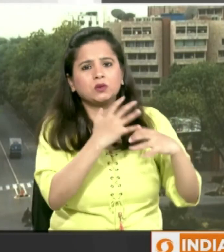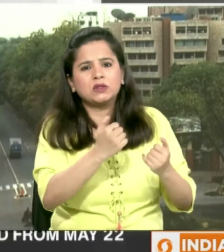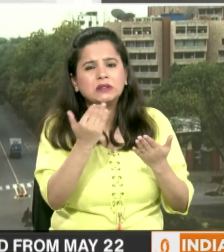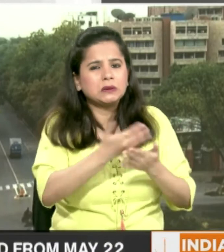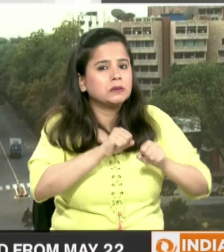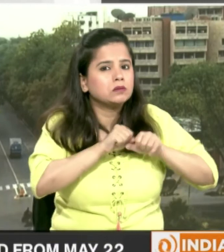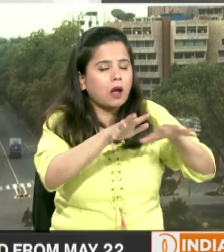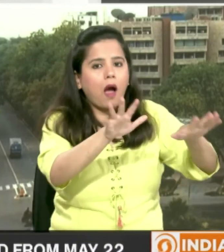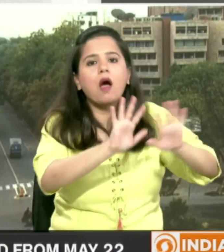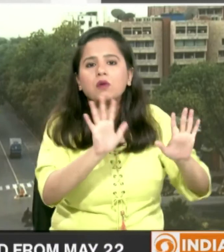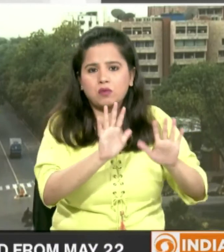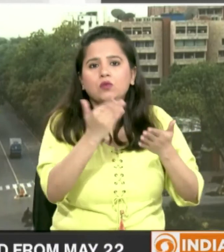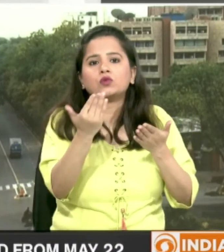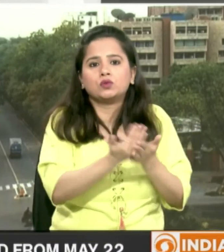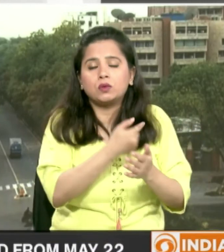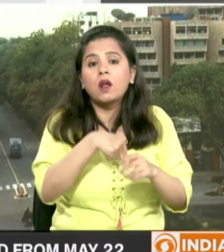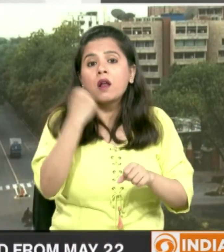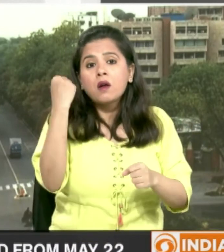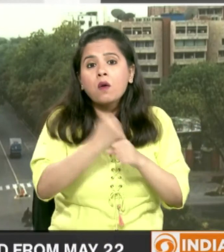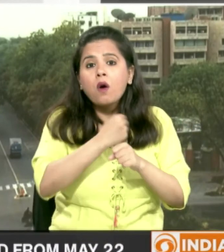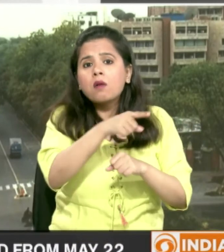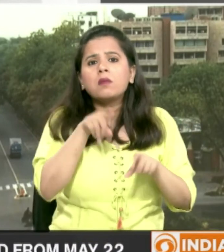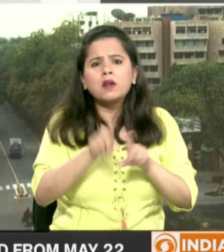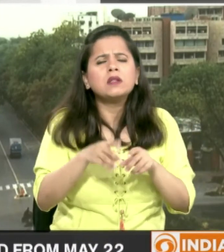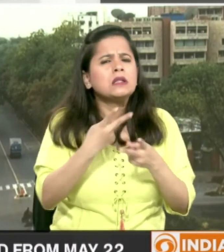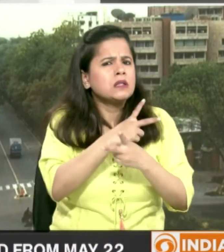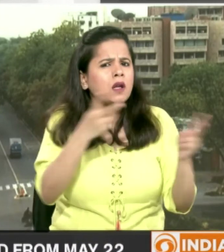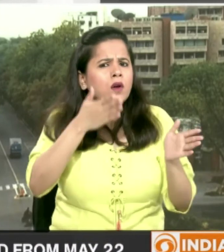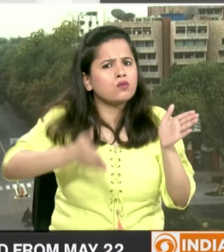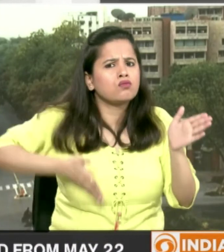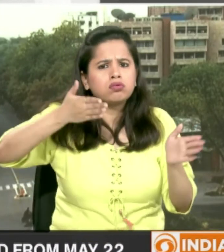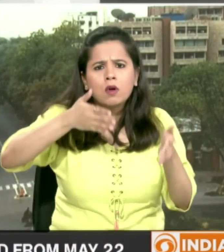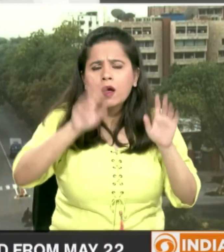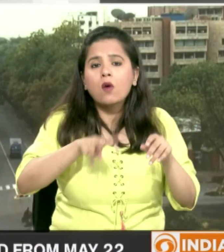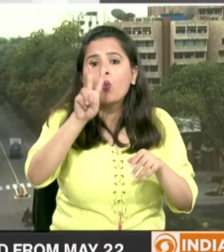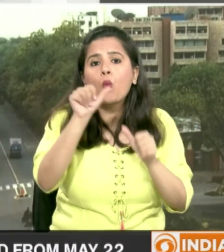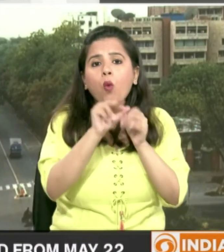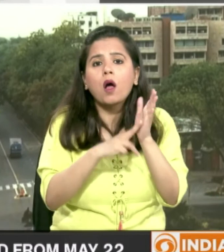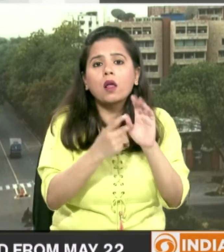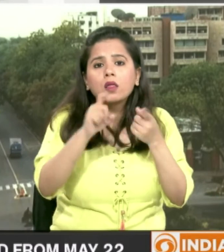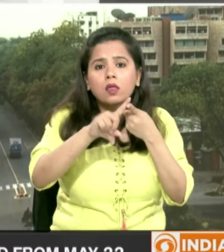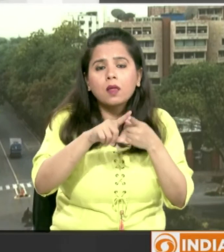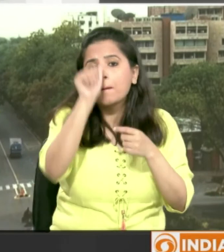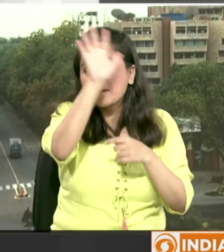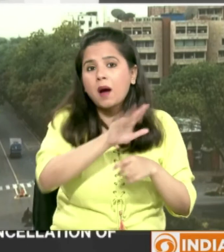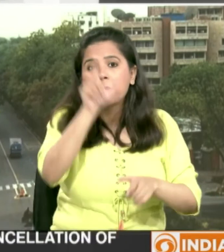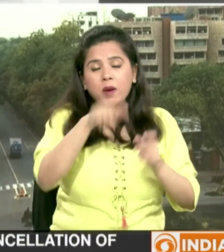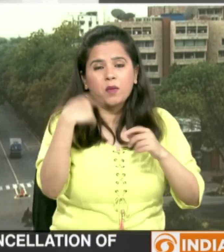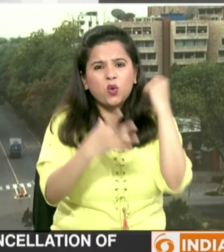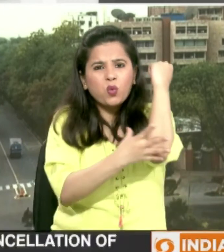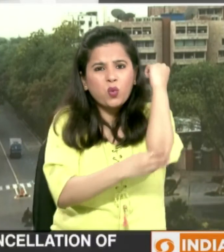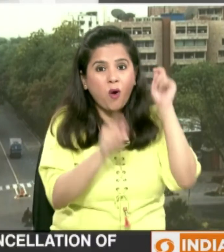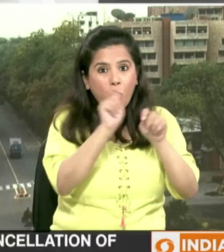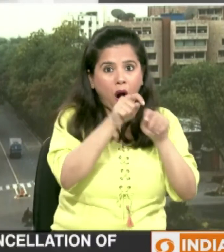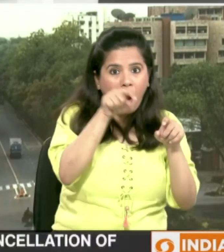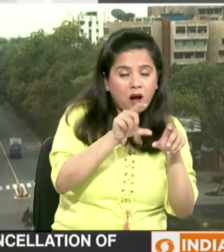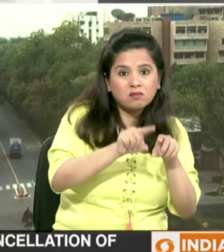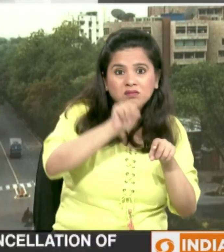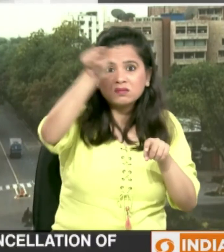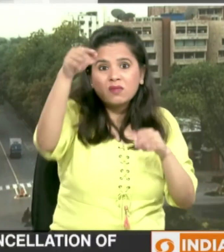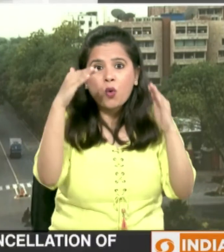spread. And due to that, the government is running several trains under the Vande Bharat mission to take the migrant workers and laborers